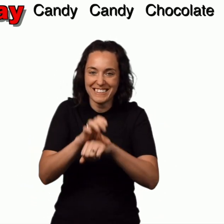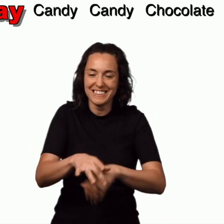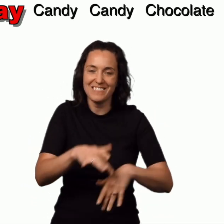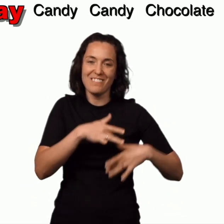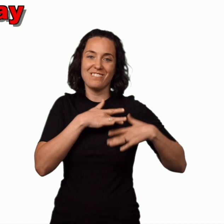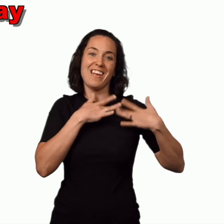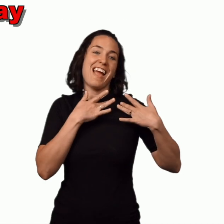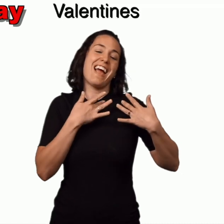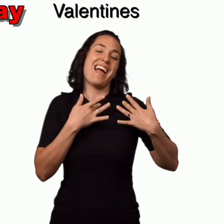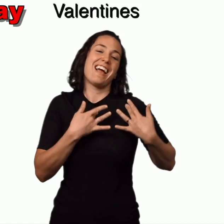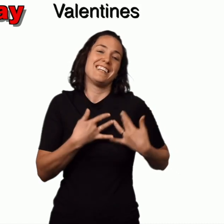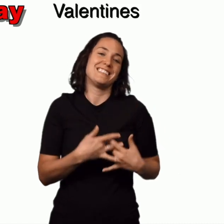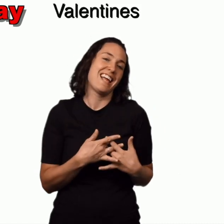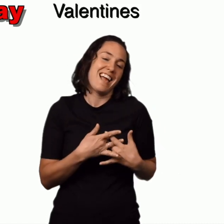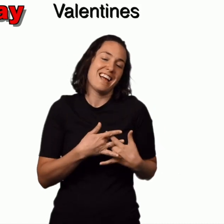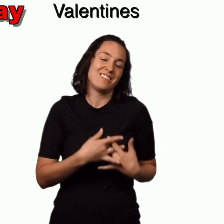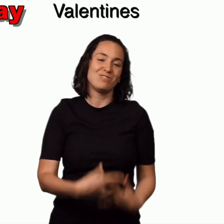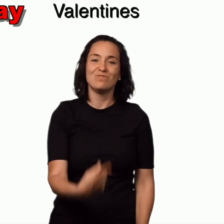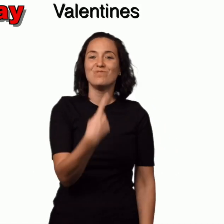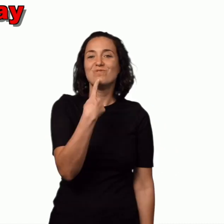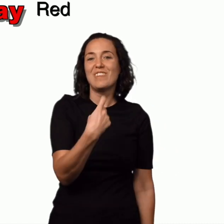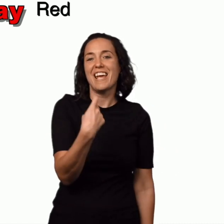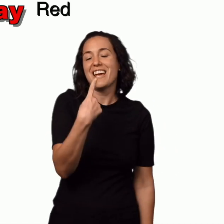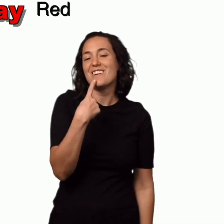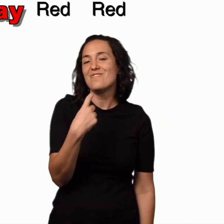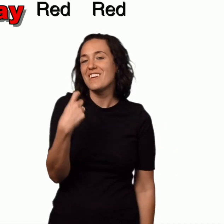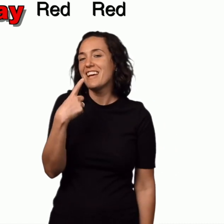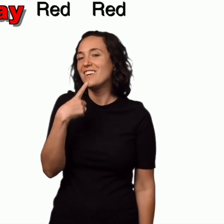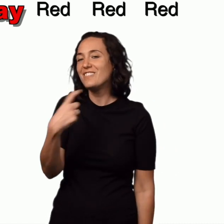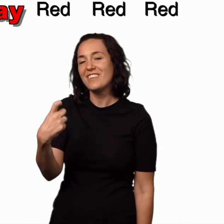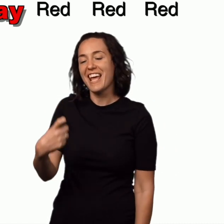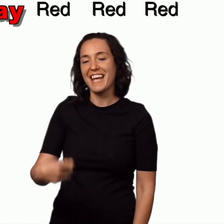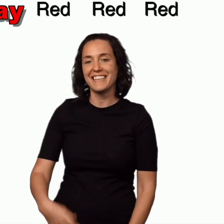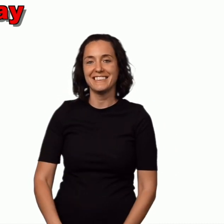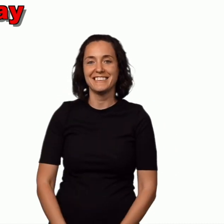chocolate. Valentine's. Red, red, red.